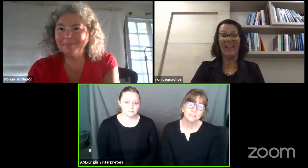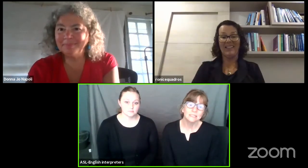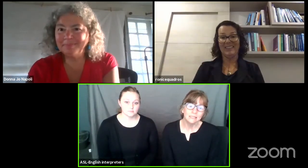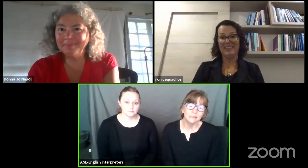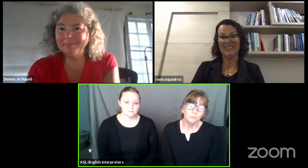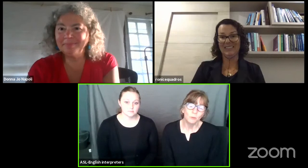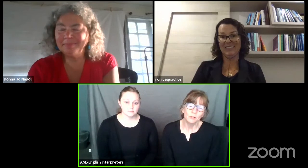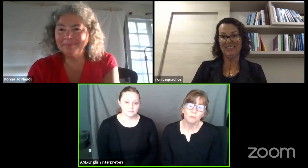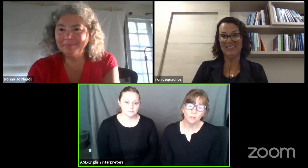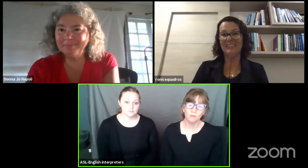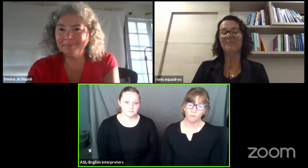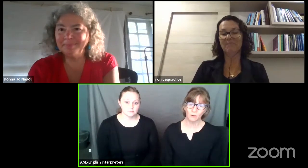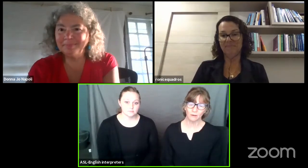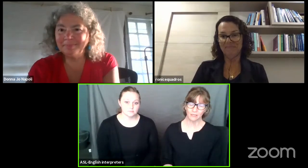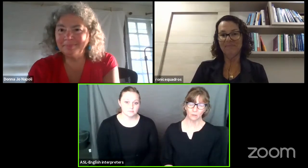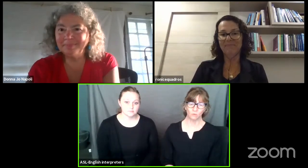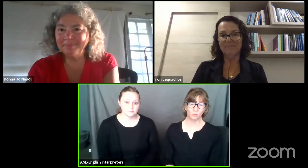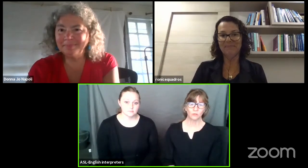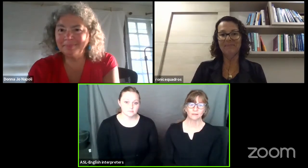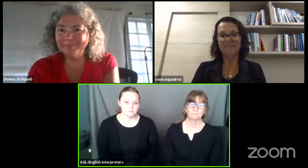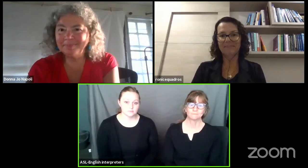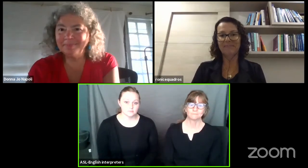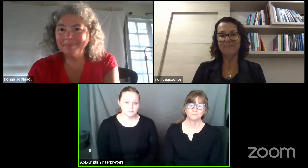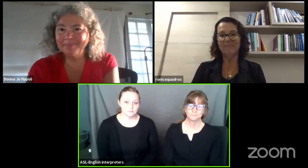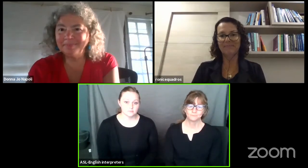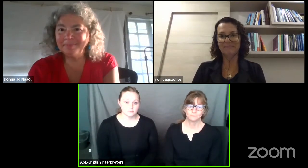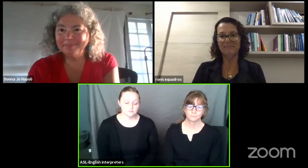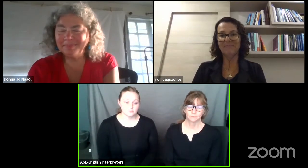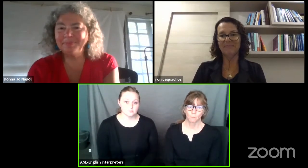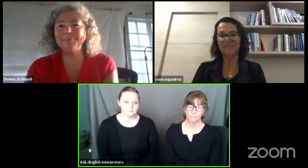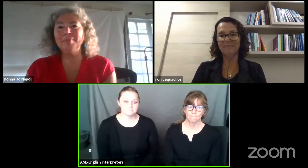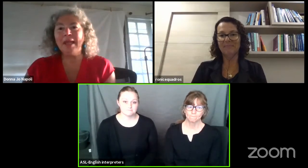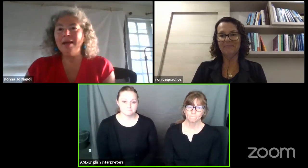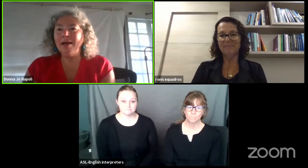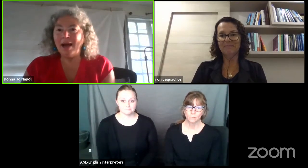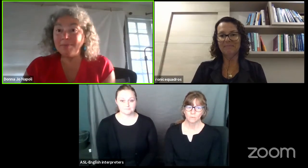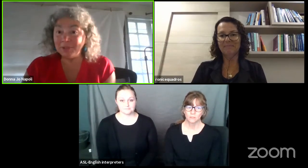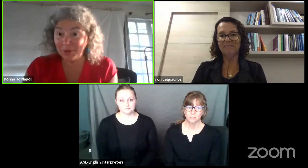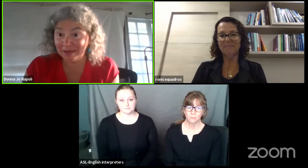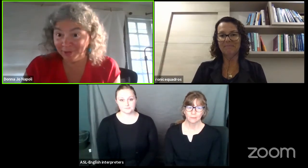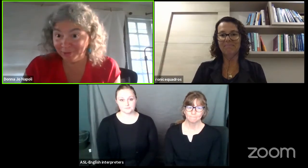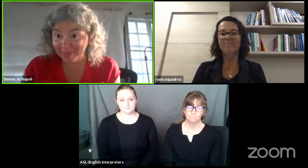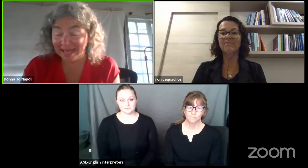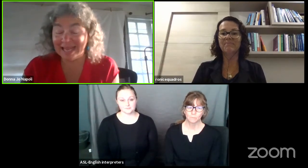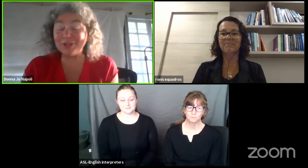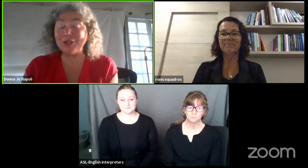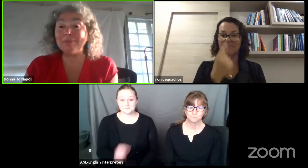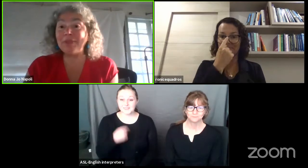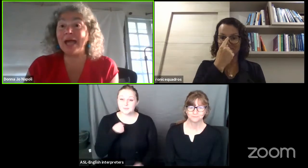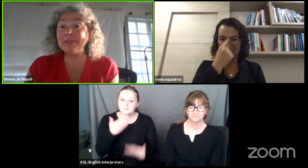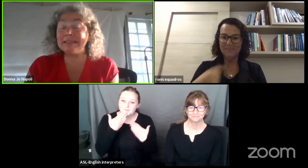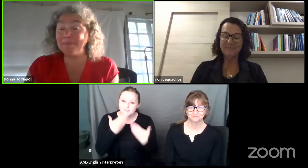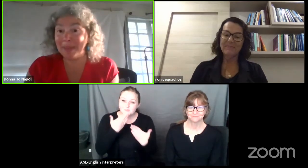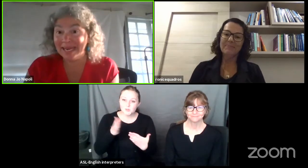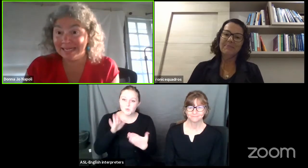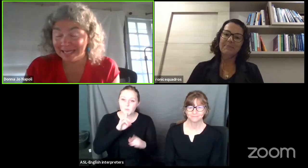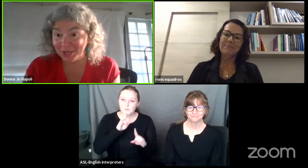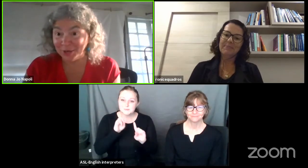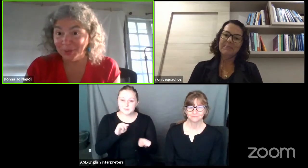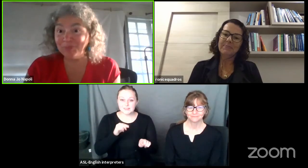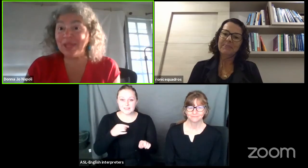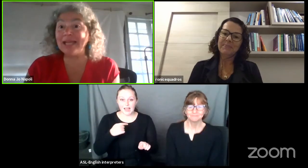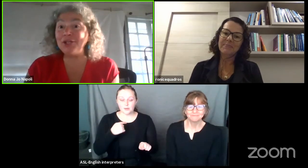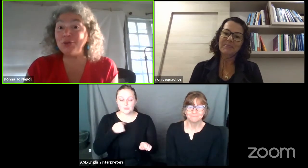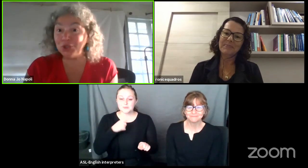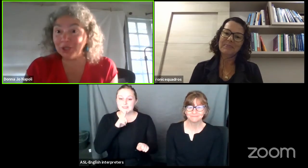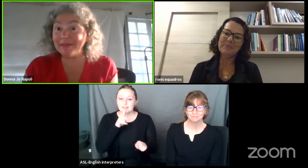don't see it, we're not looking for it, we can overlook it. I'm so grateful for that answer. I was baiting